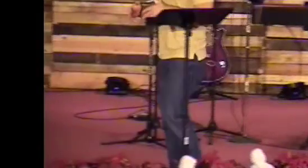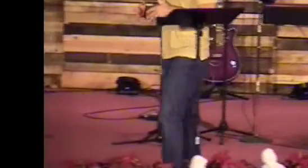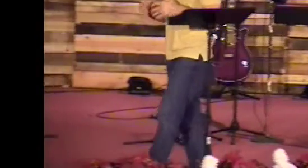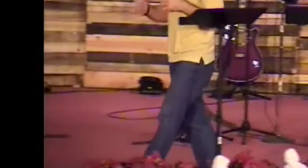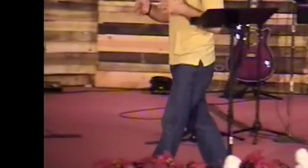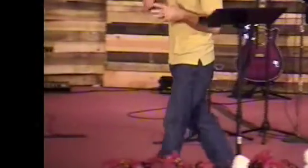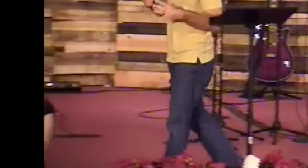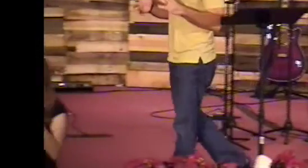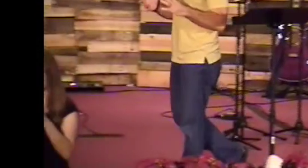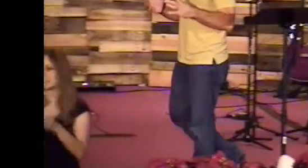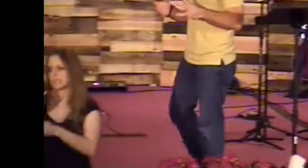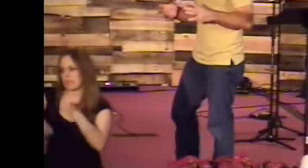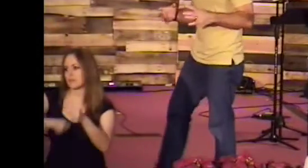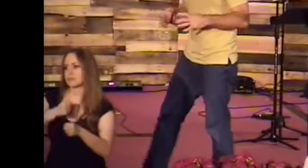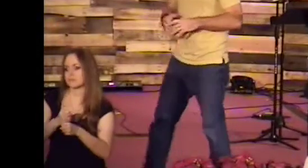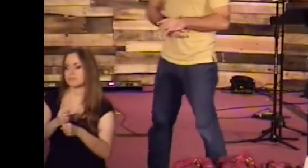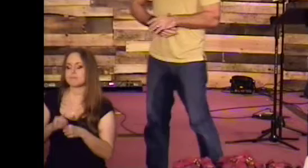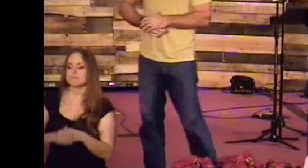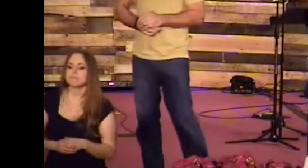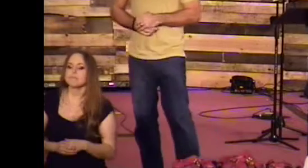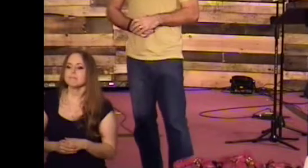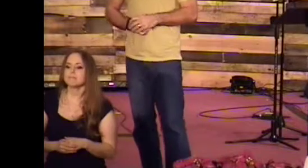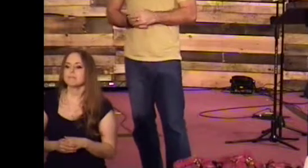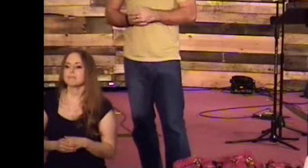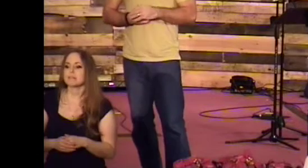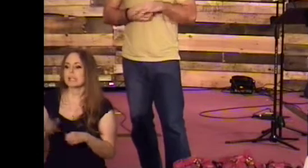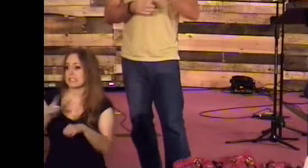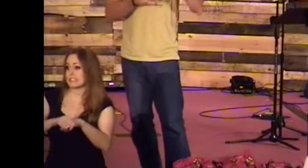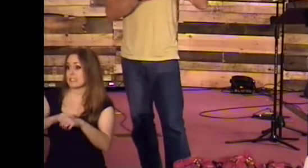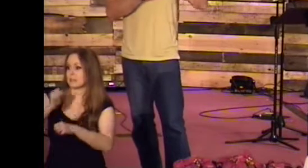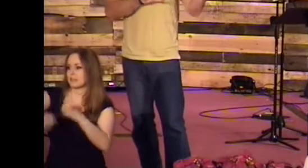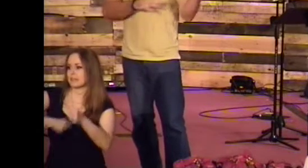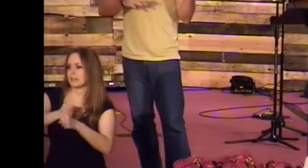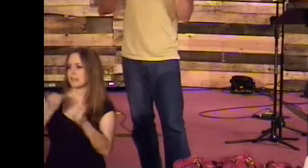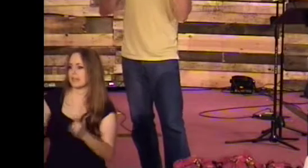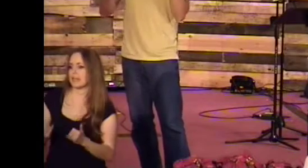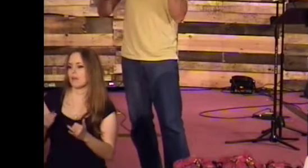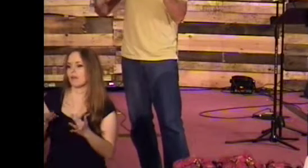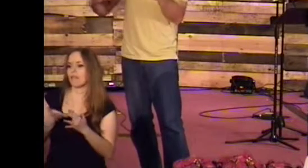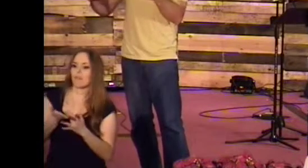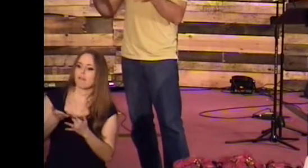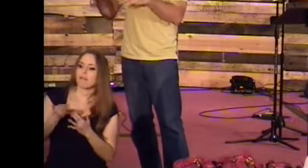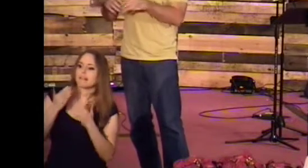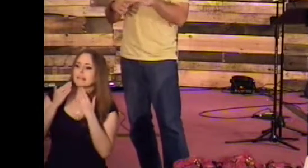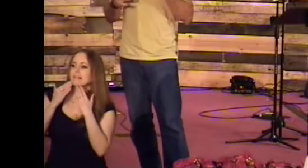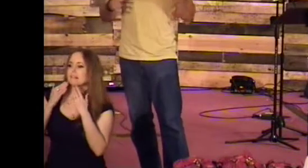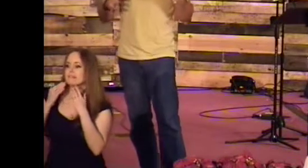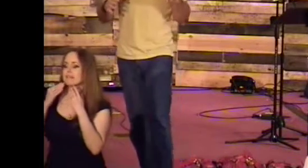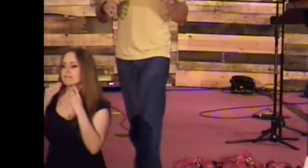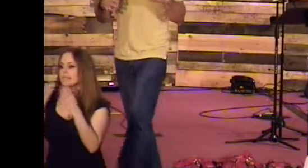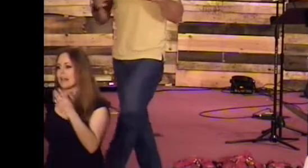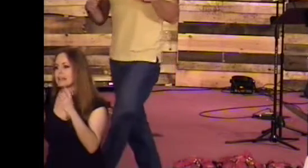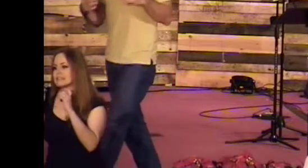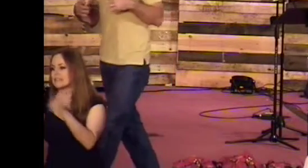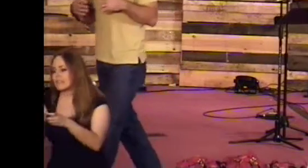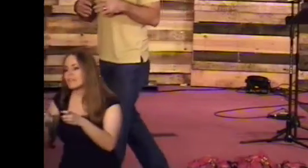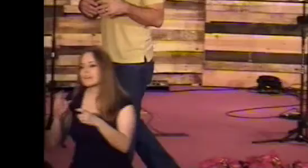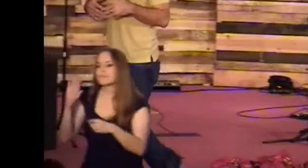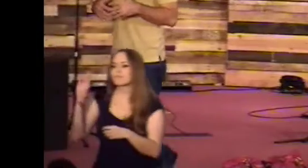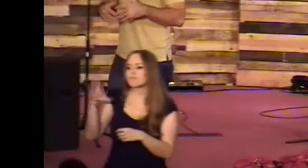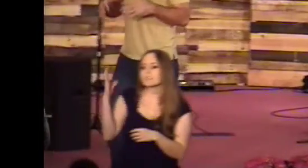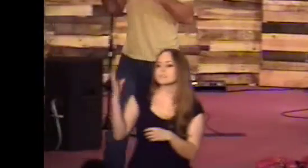coming up. We're at a time of the year where, you know, coming through Thanksgiving and Christmas, this is a time of year where it's really